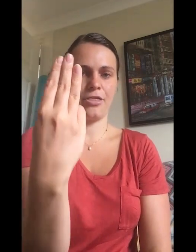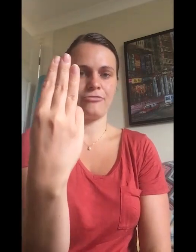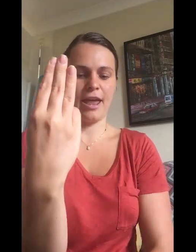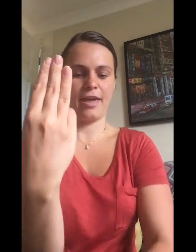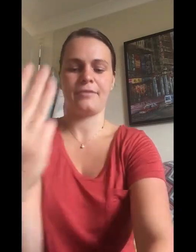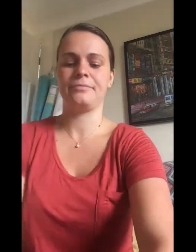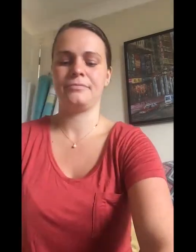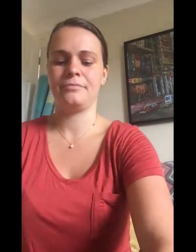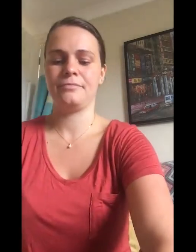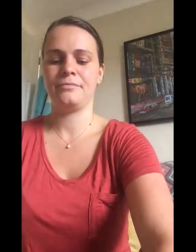3.